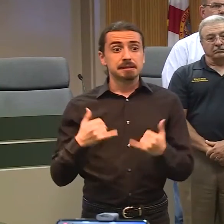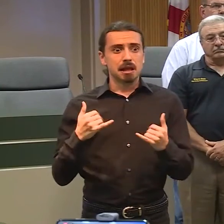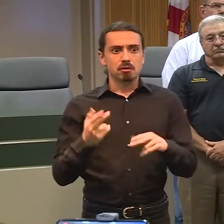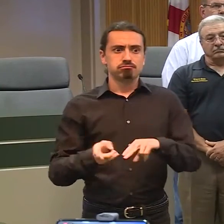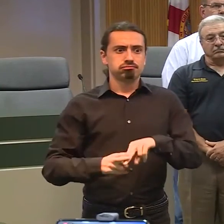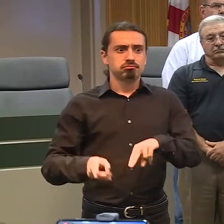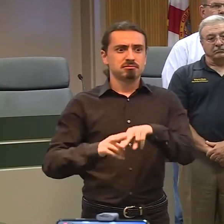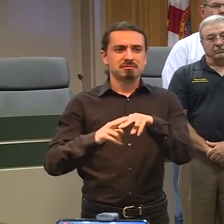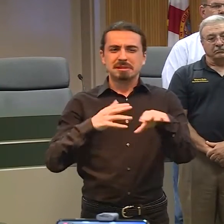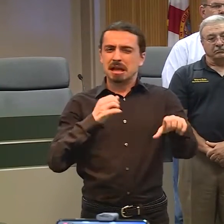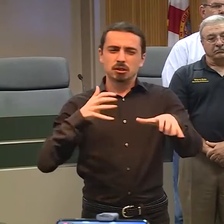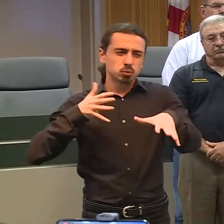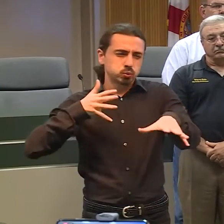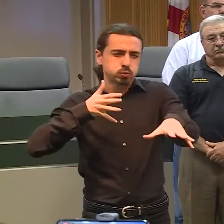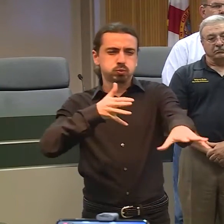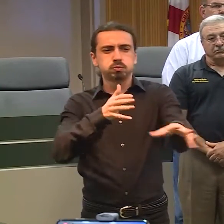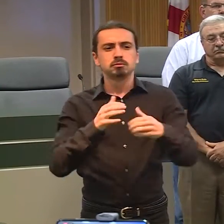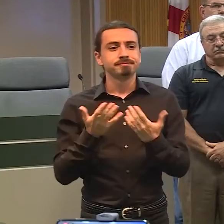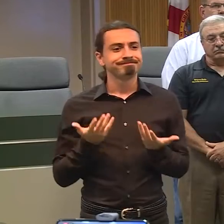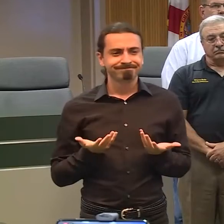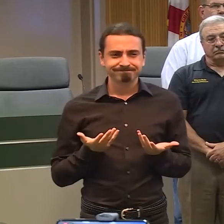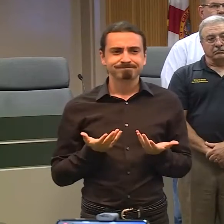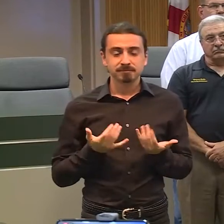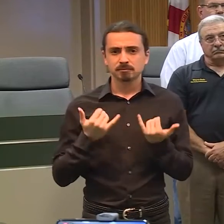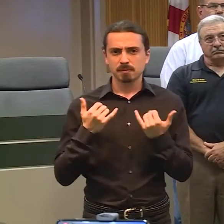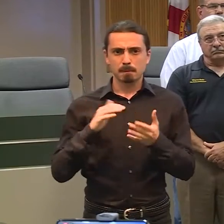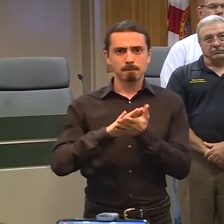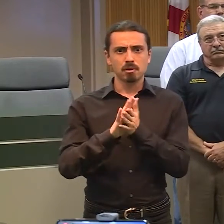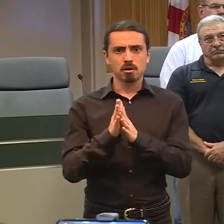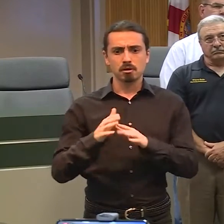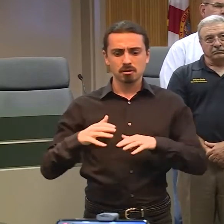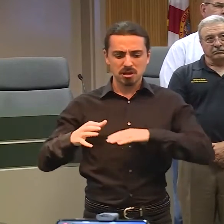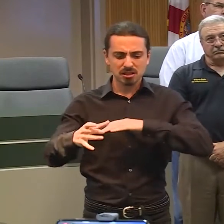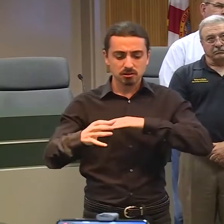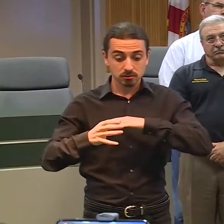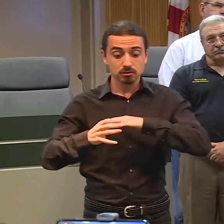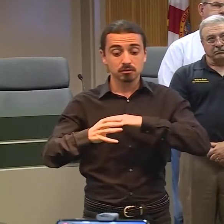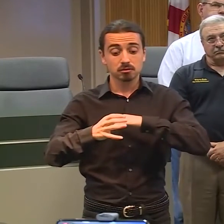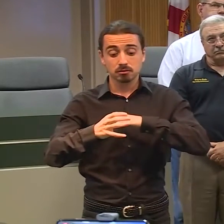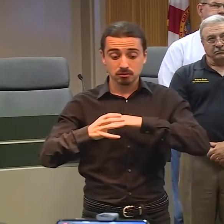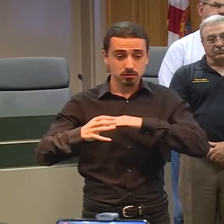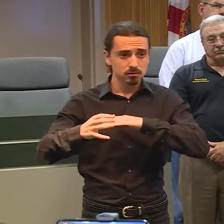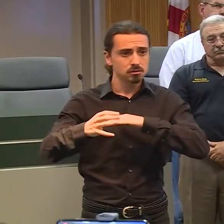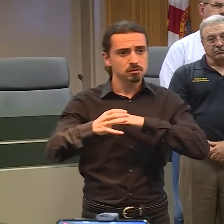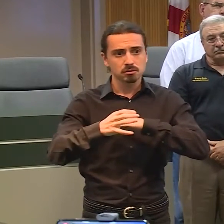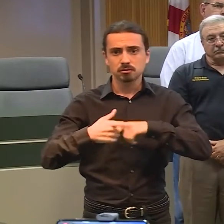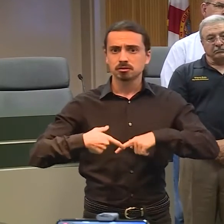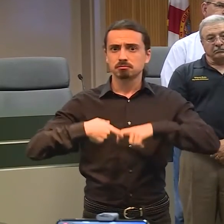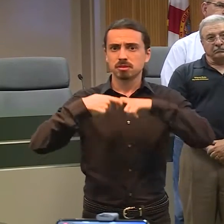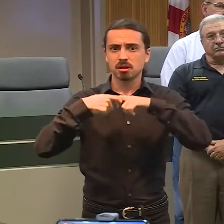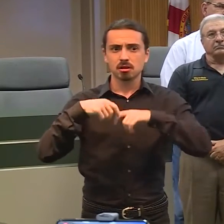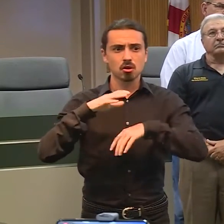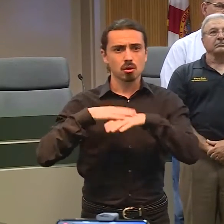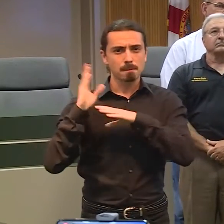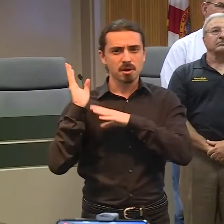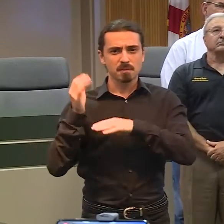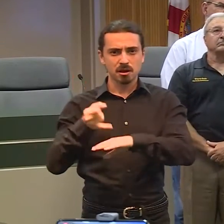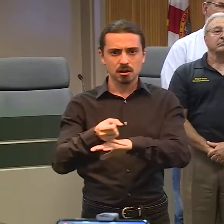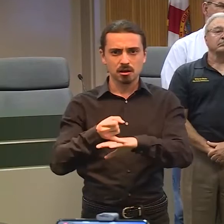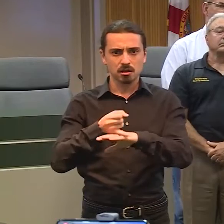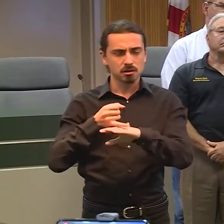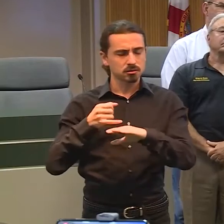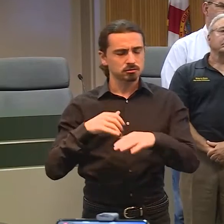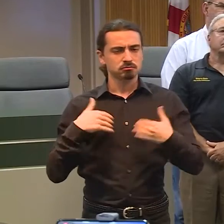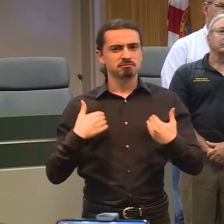it is, stops and basically is almost at a standstill over the Bahamas. And so we do feel for those folks that are